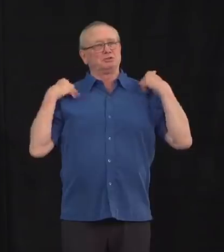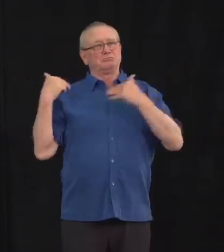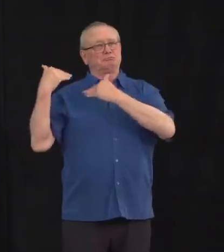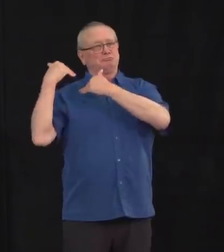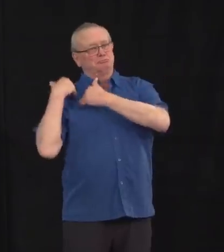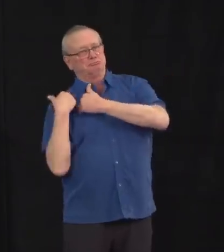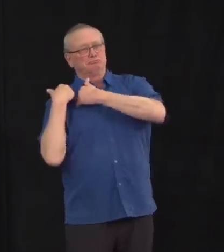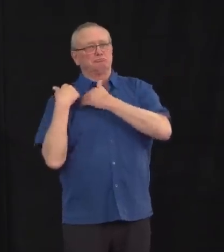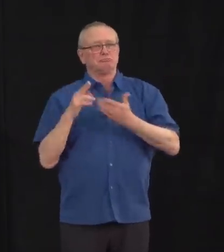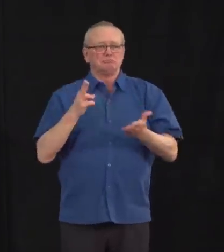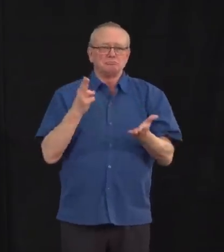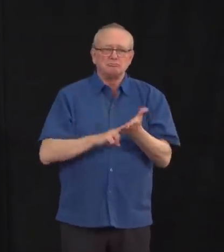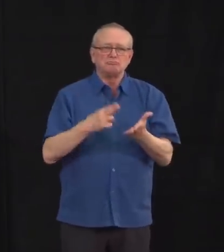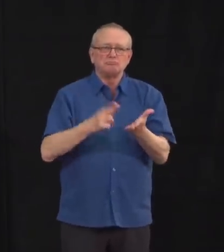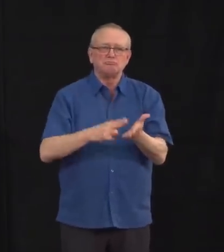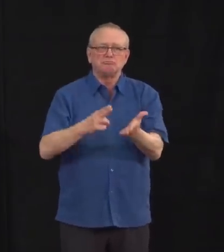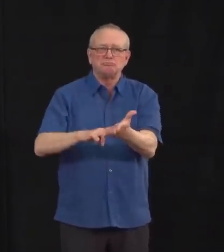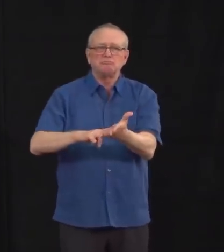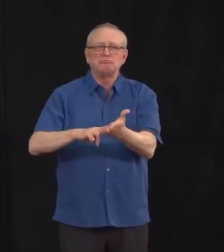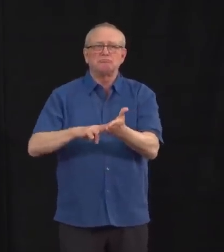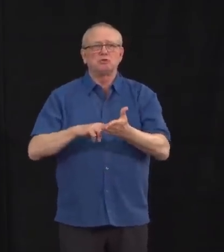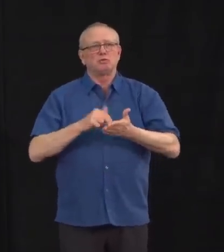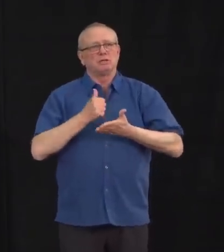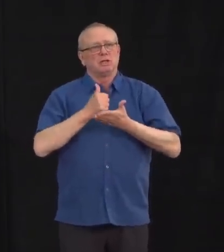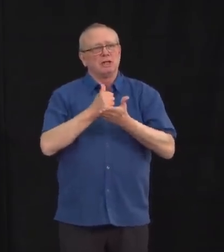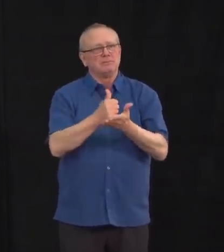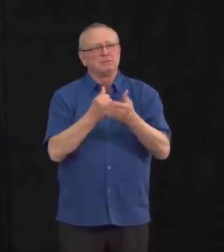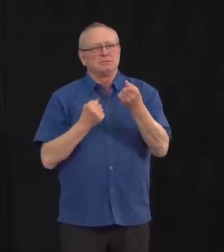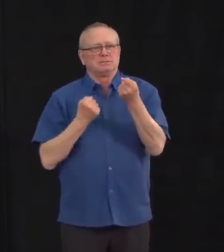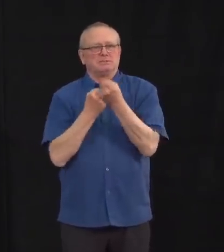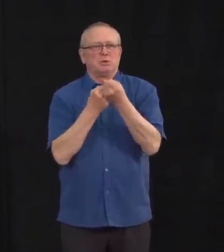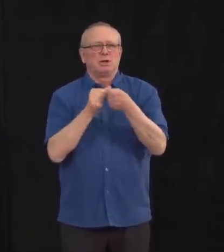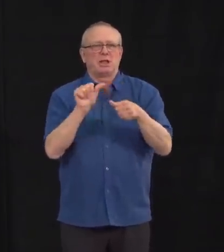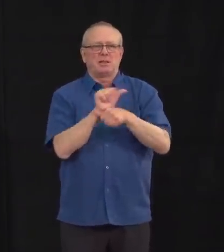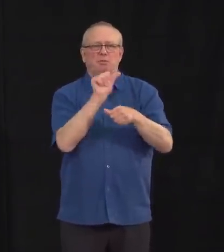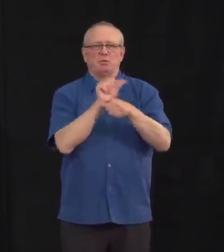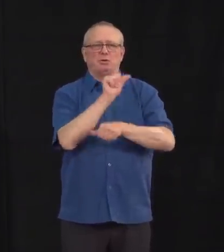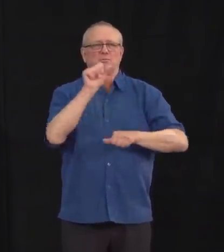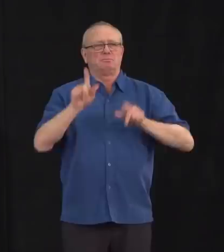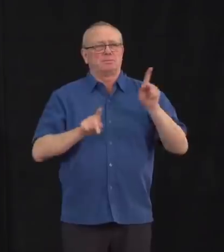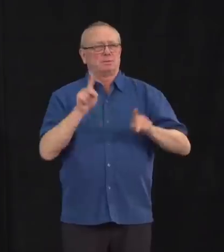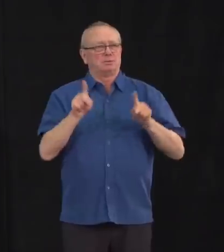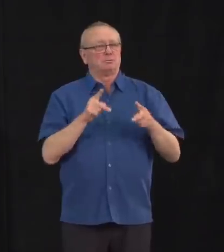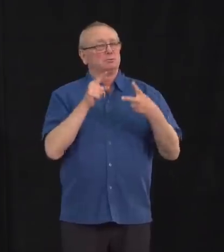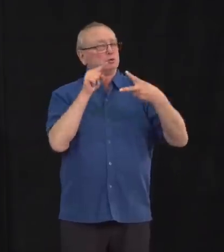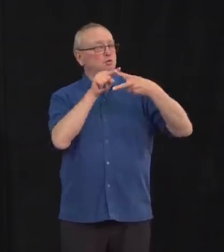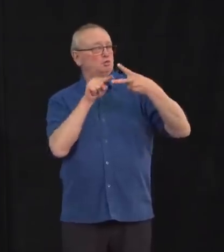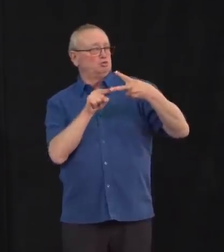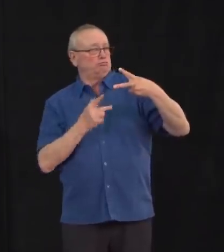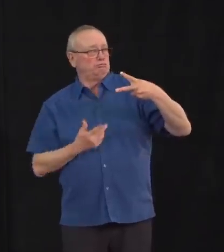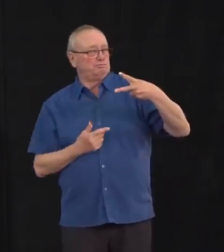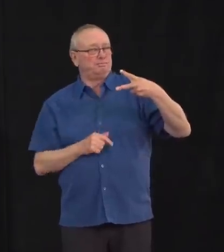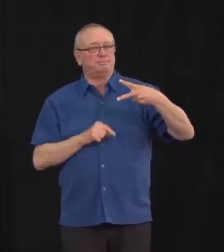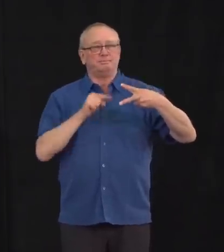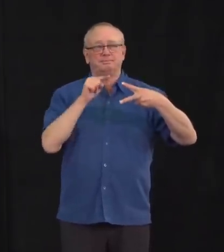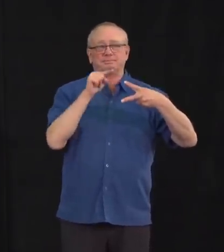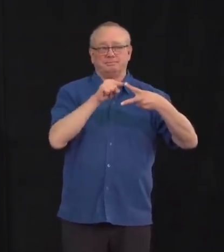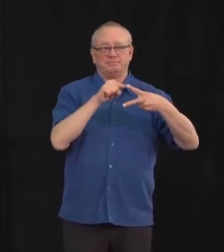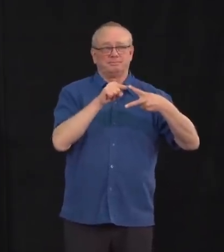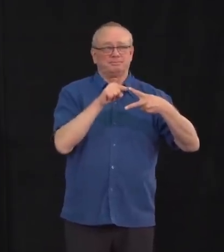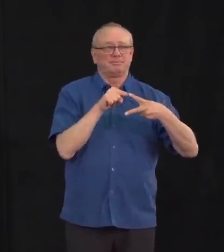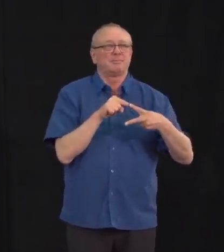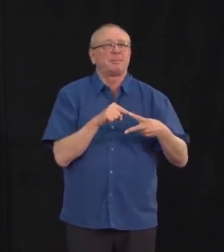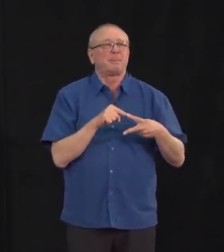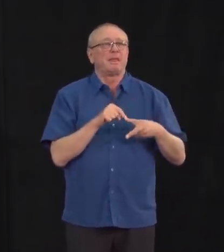protect Albertans in two other ways as well. First, I signed an order that allows disclosure of COVID-19